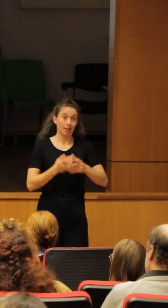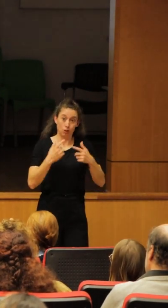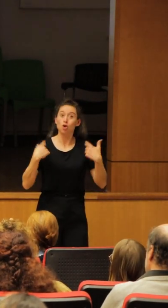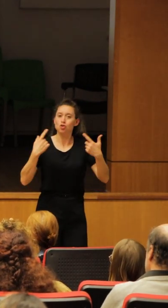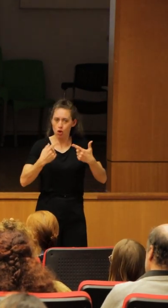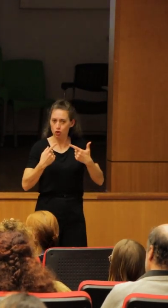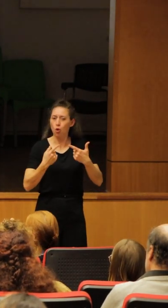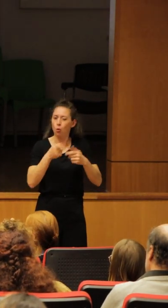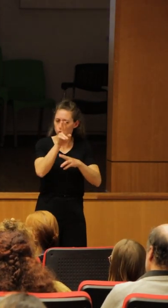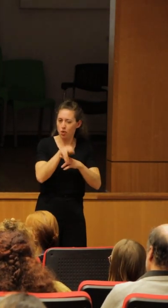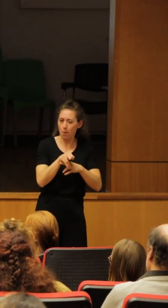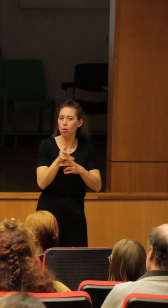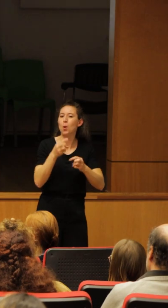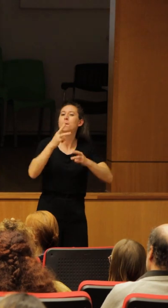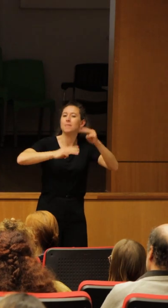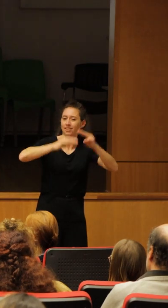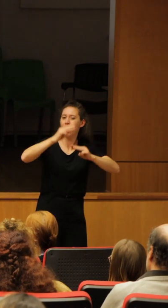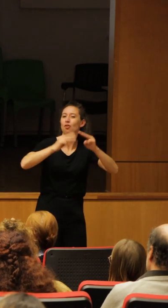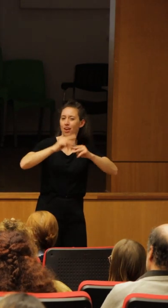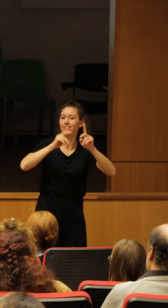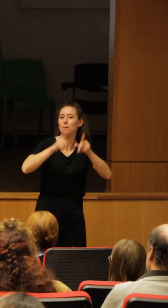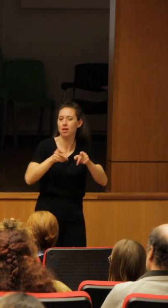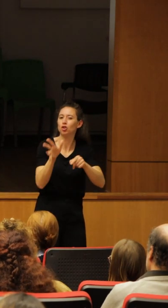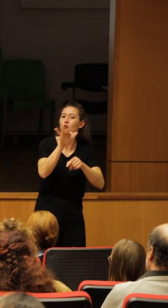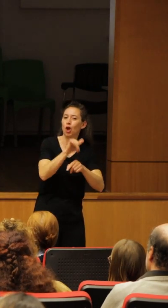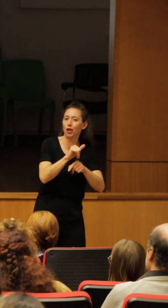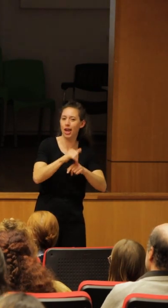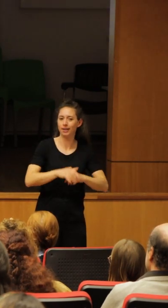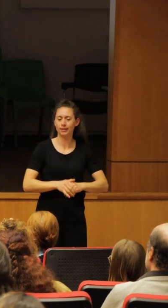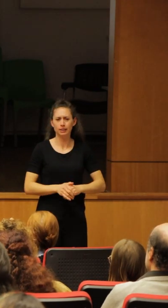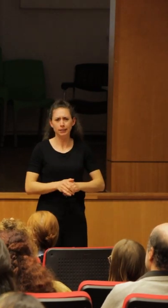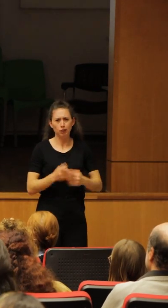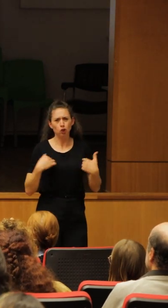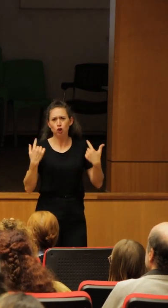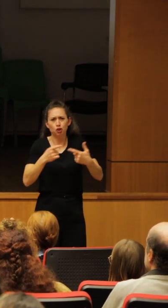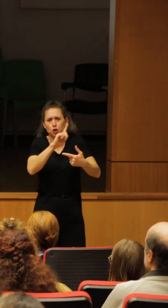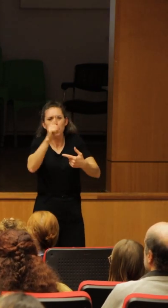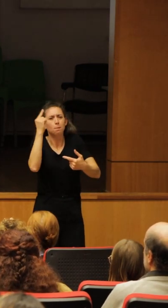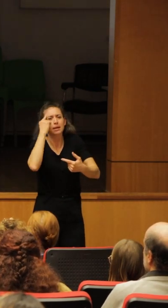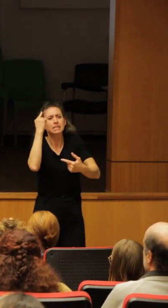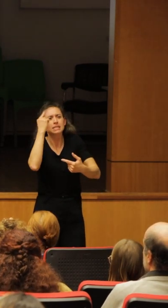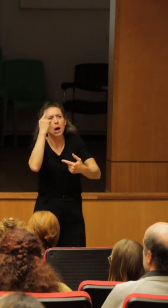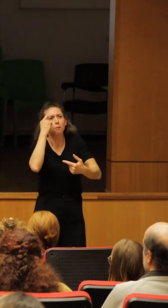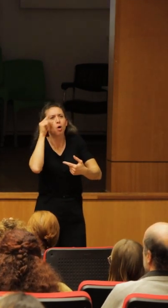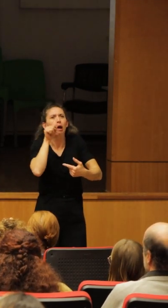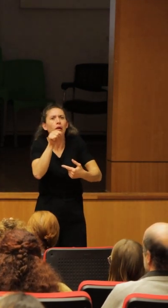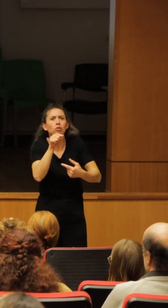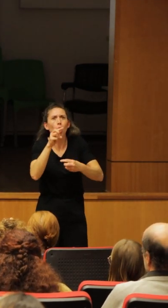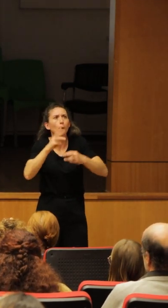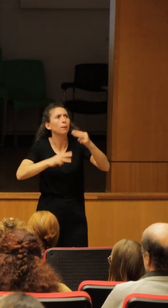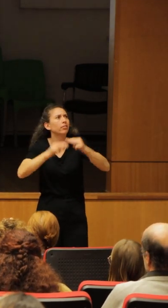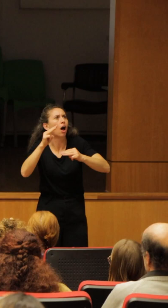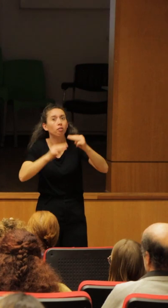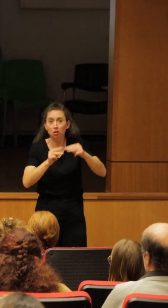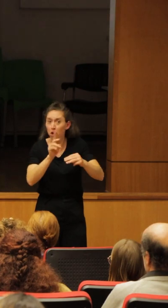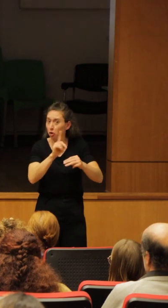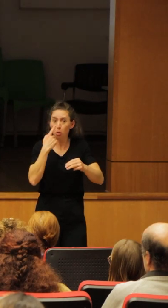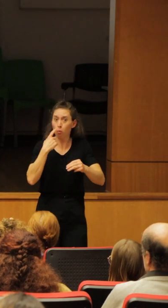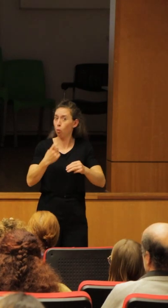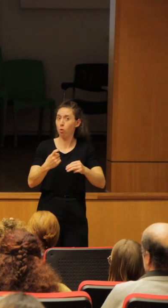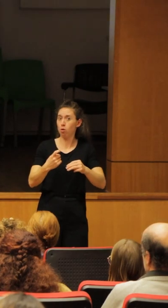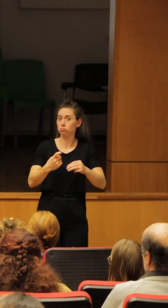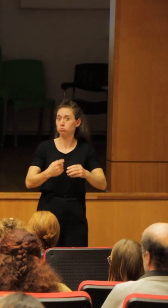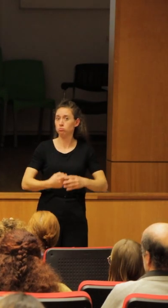construimos la metáfora. Now we're not thinking about that as metaphor. No pensamos en eso como una metáfora. Until I started asking